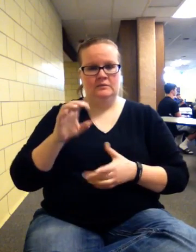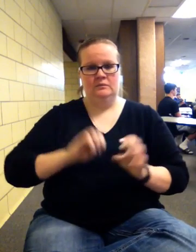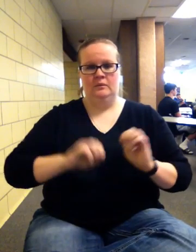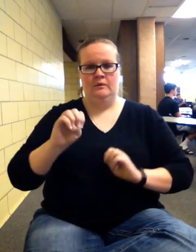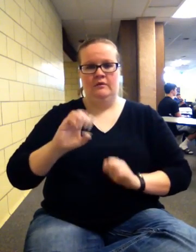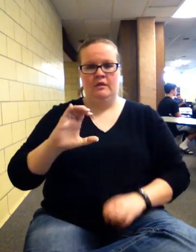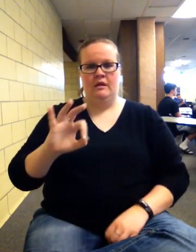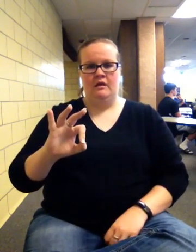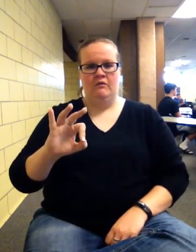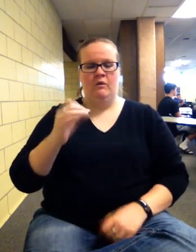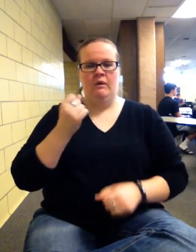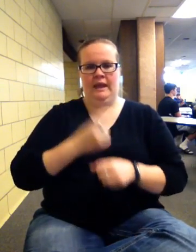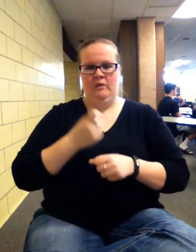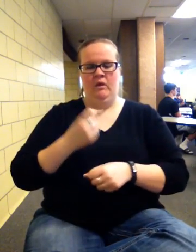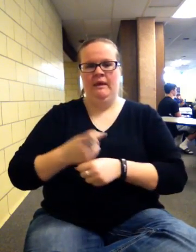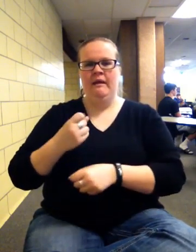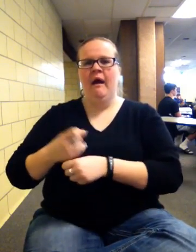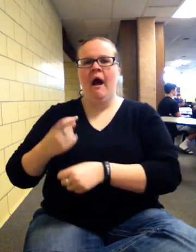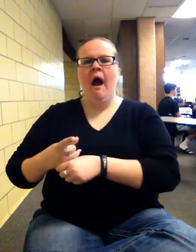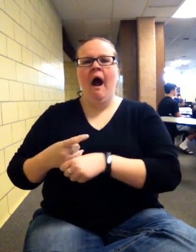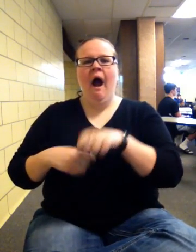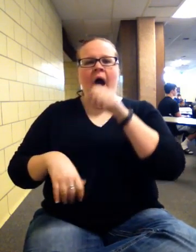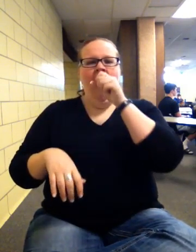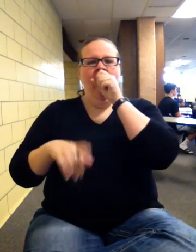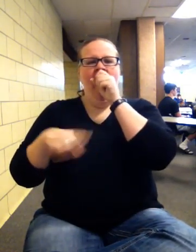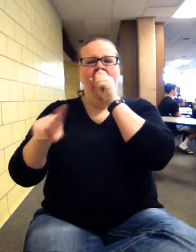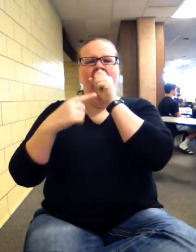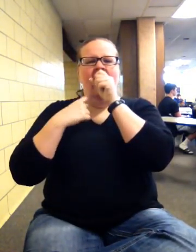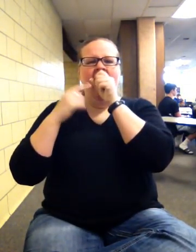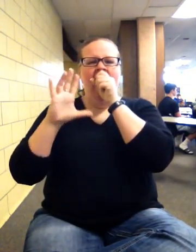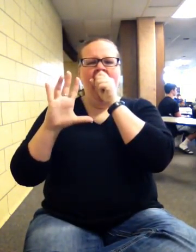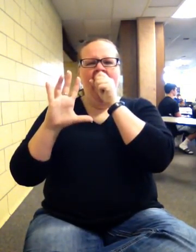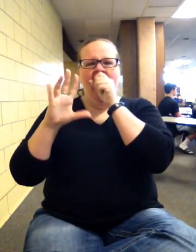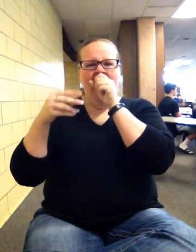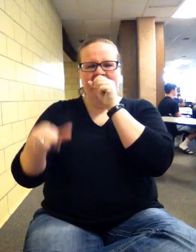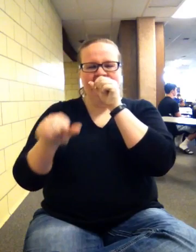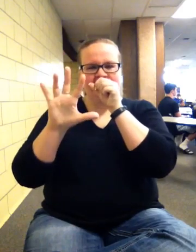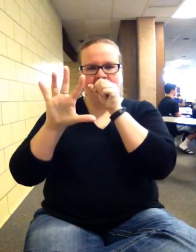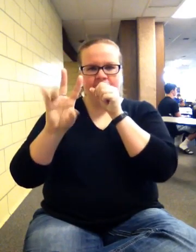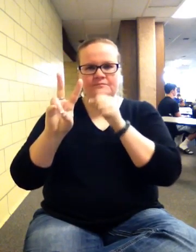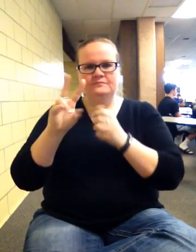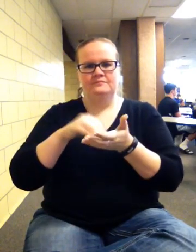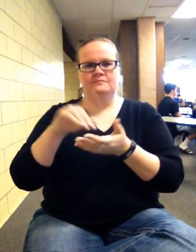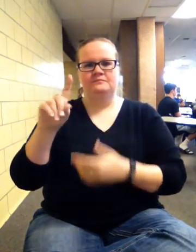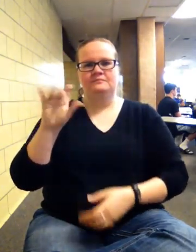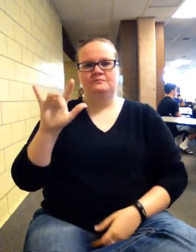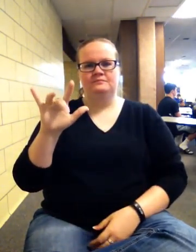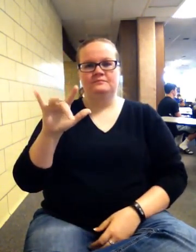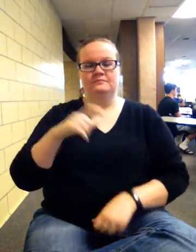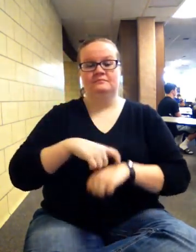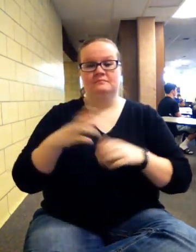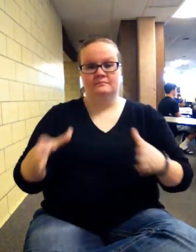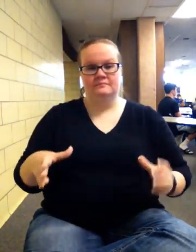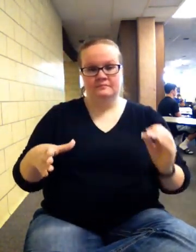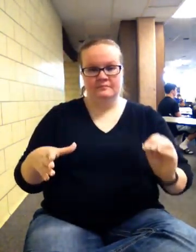cash flows on an annual basis. So they're saying that we spend $52,125 at time period zero. Then we are saying that it's like we're